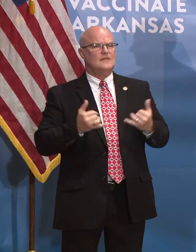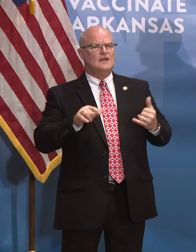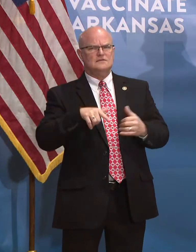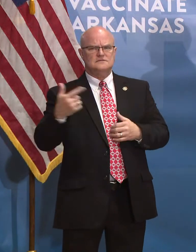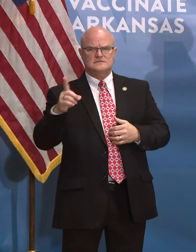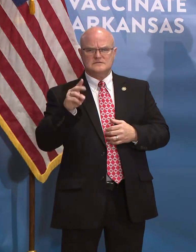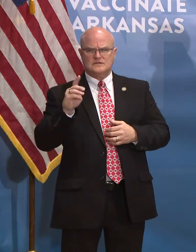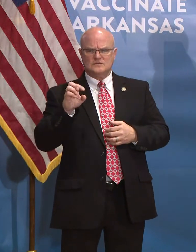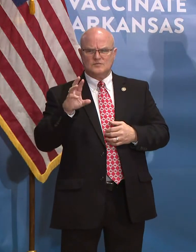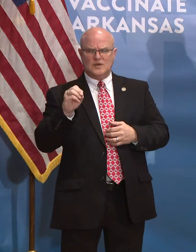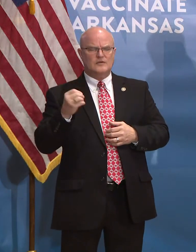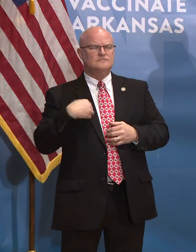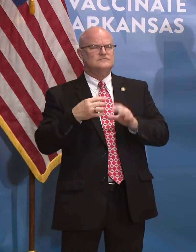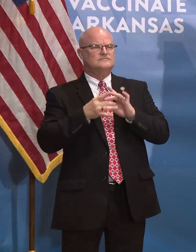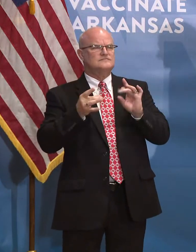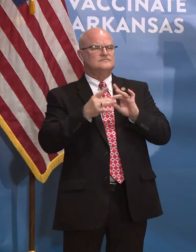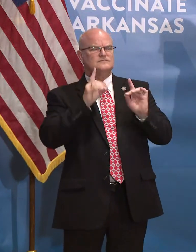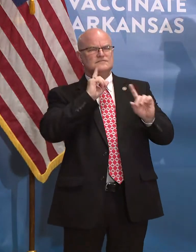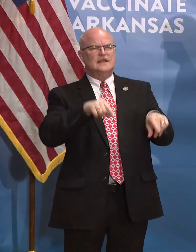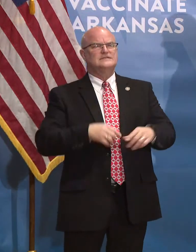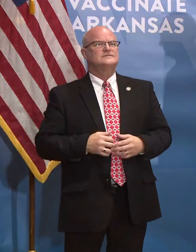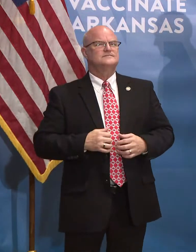Dr. Romero, do you have an answer for that?